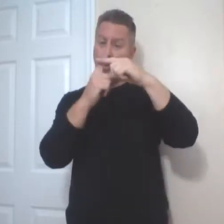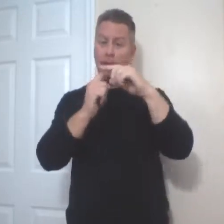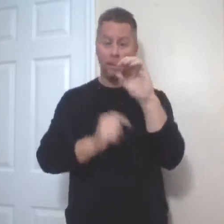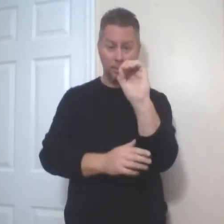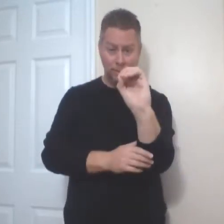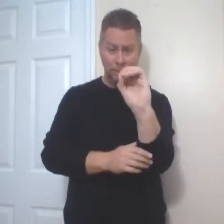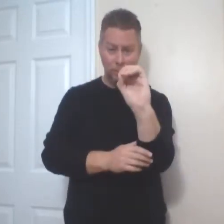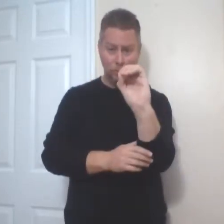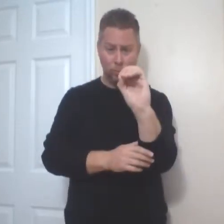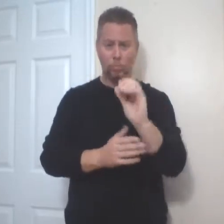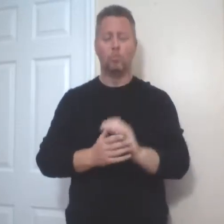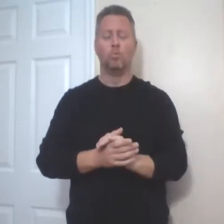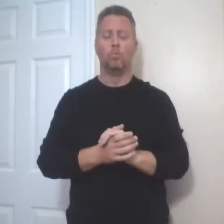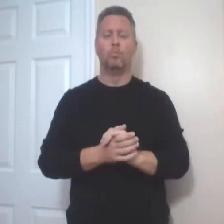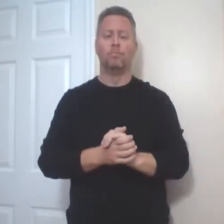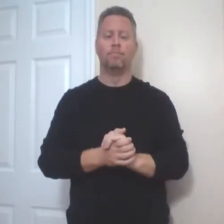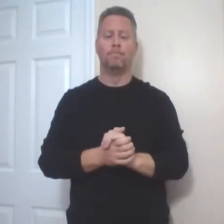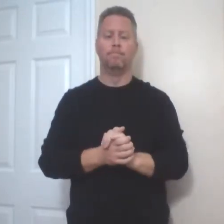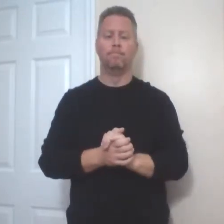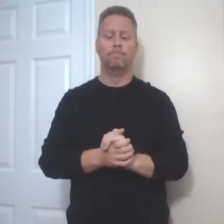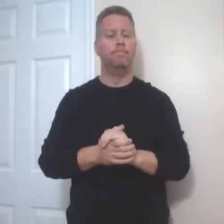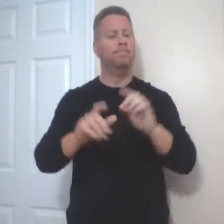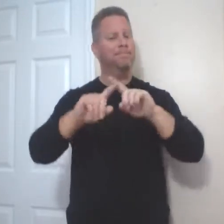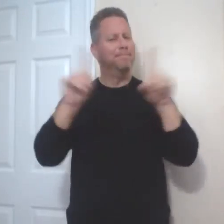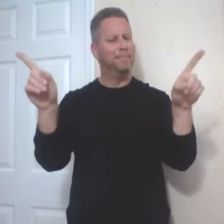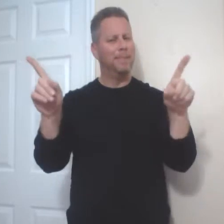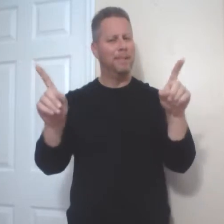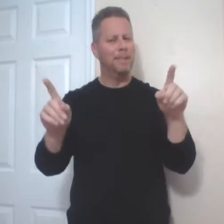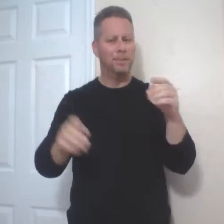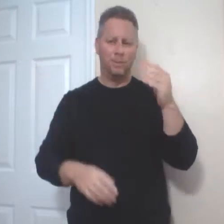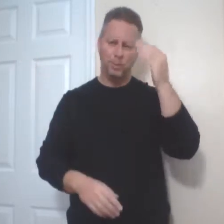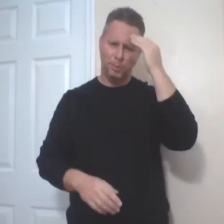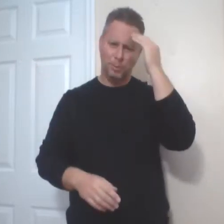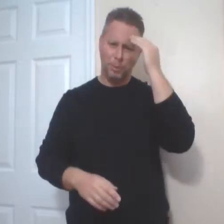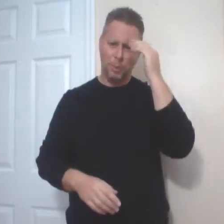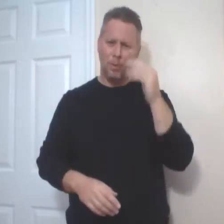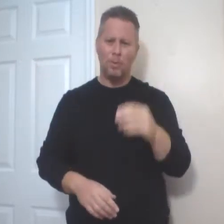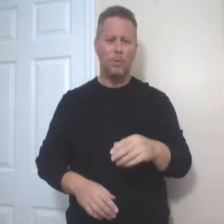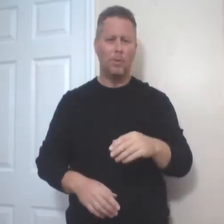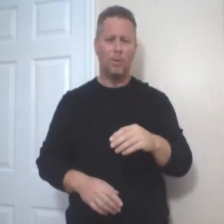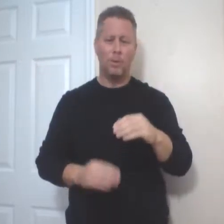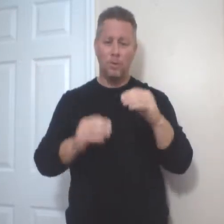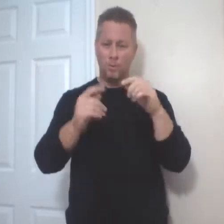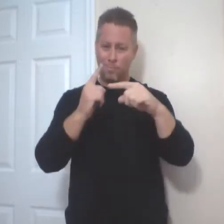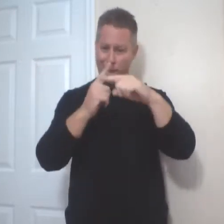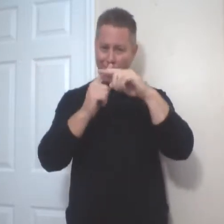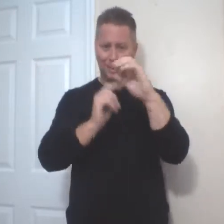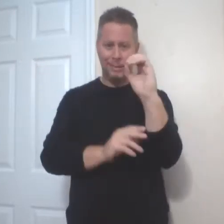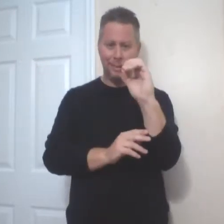Plus 0. But we know that adding 0 to anything stays the same, even if it's just